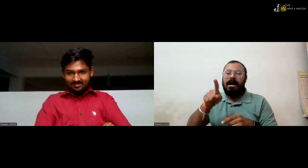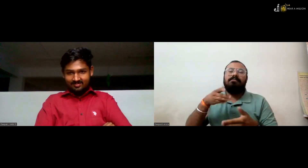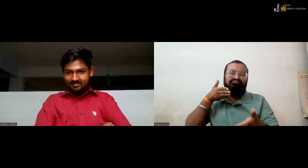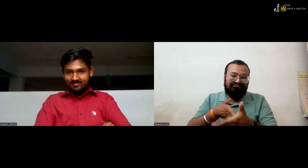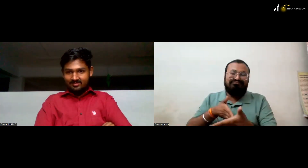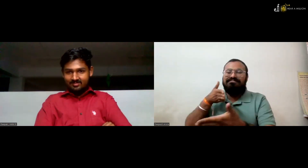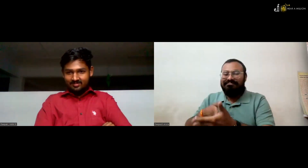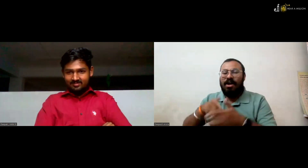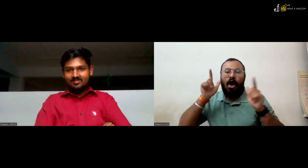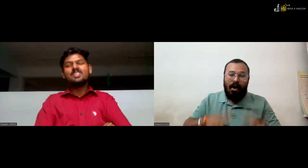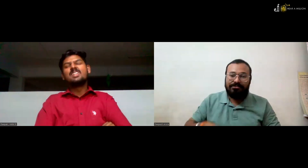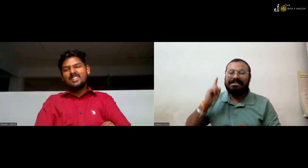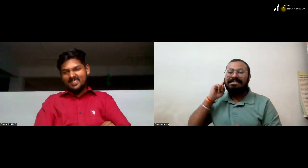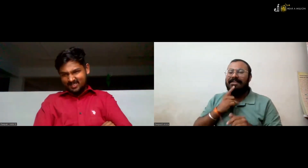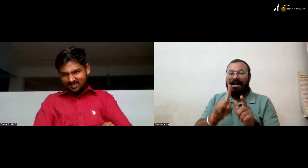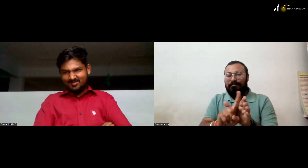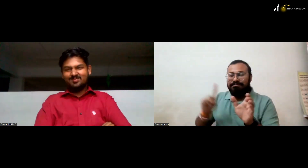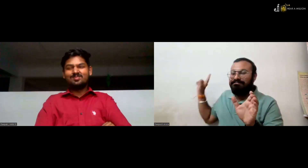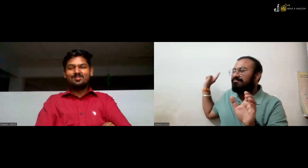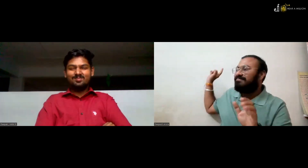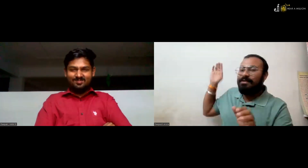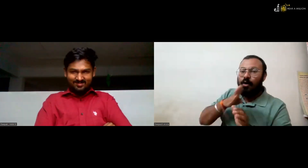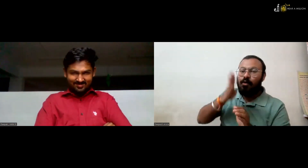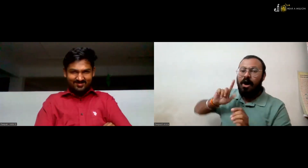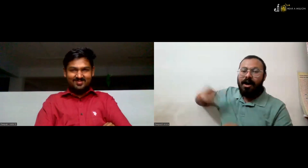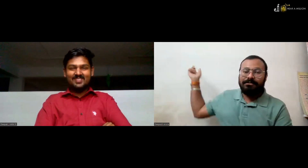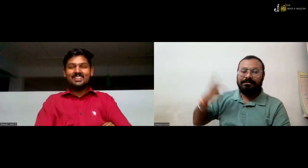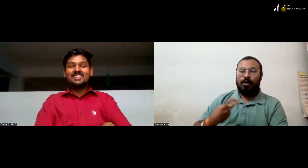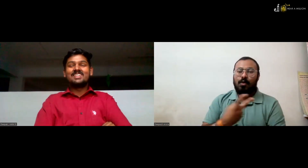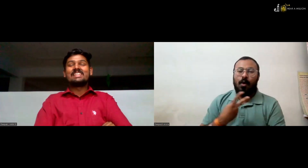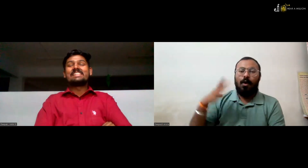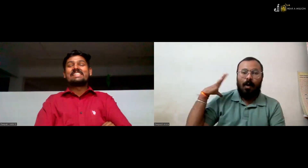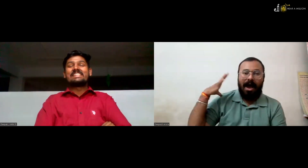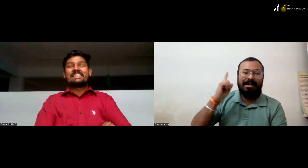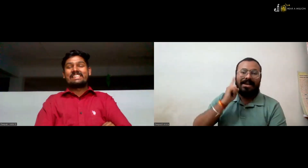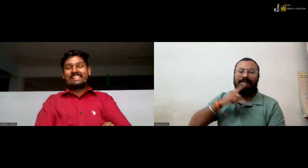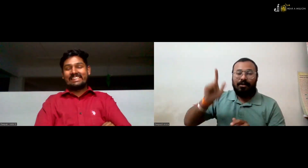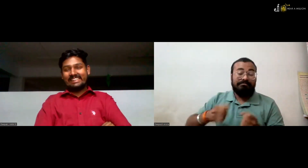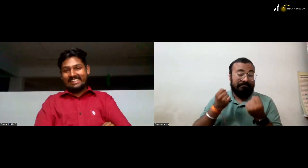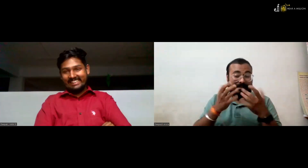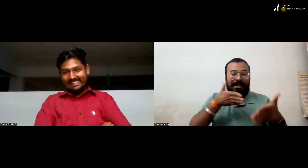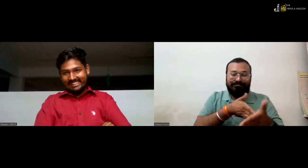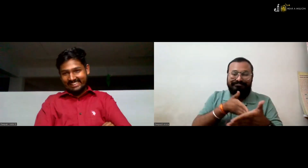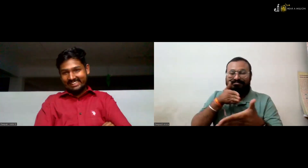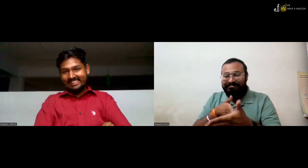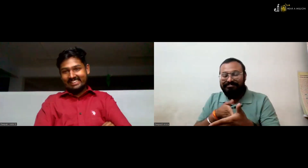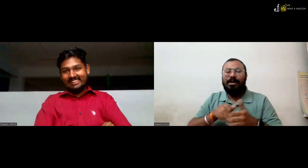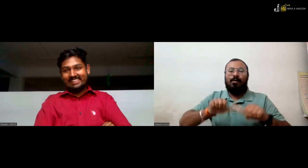made everything, the planning, the bookings and everything. So we were two